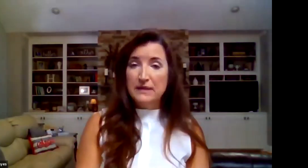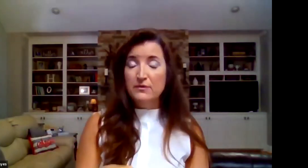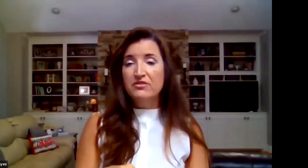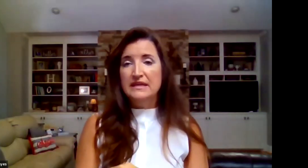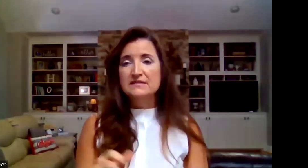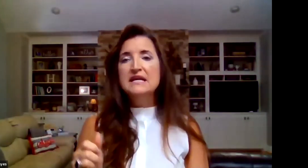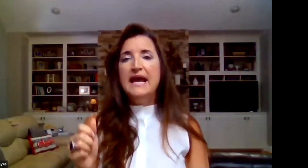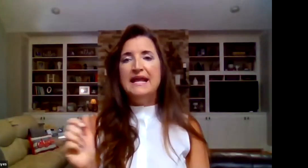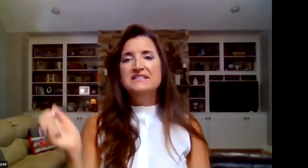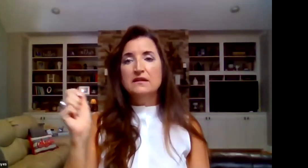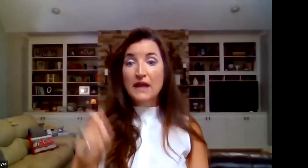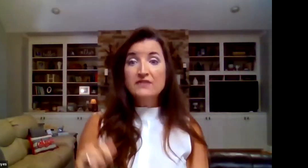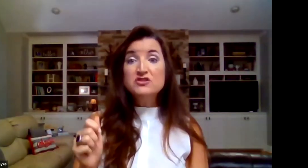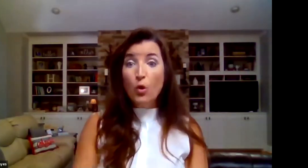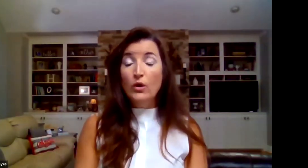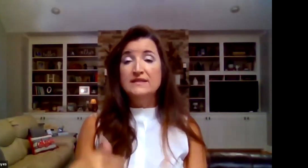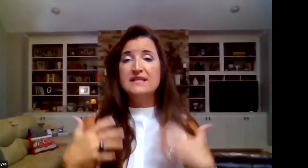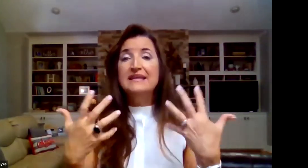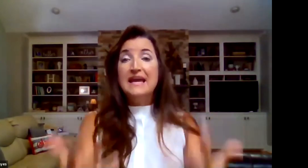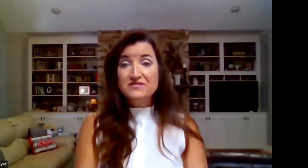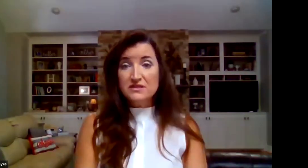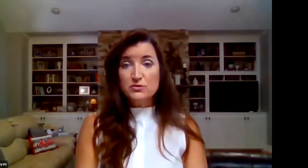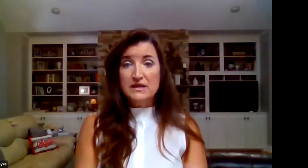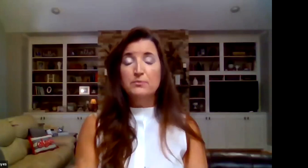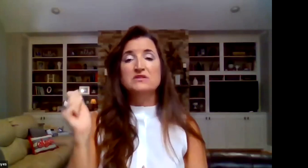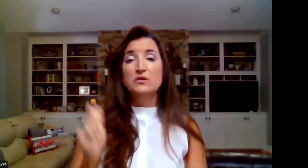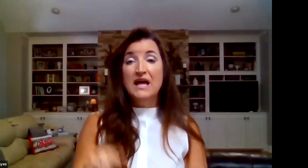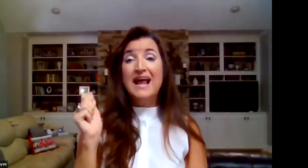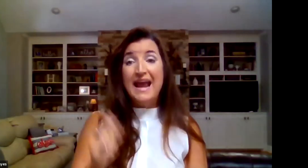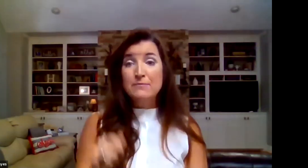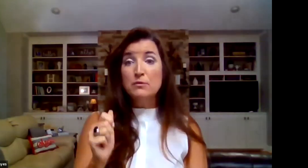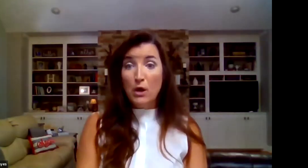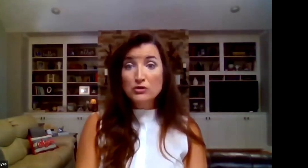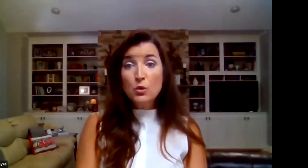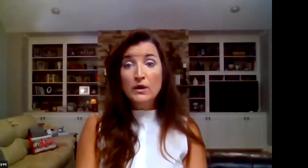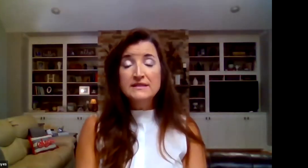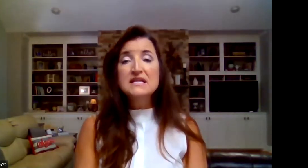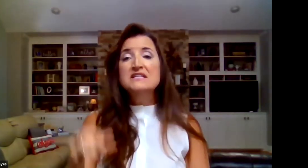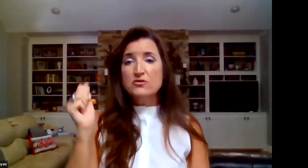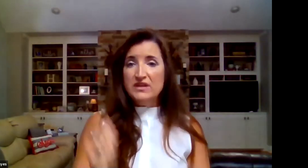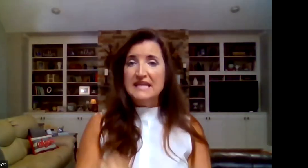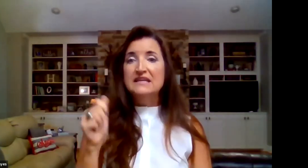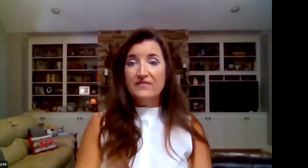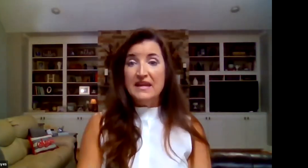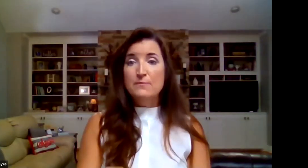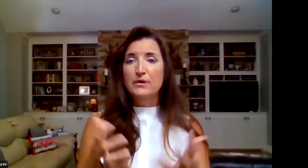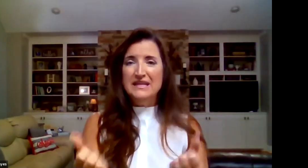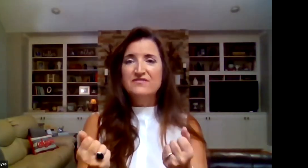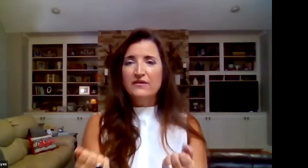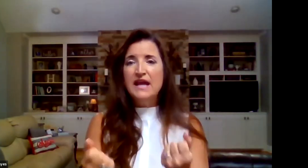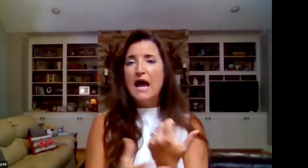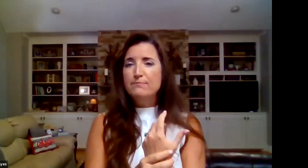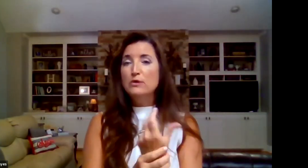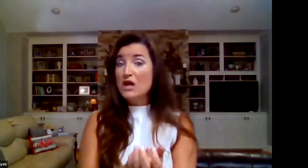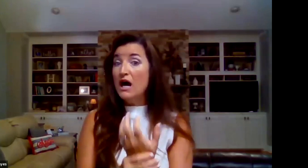get him to play with things. And I did a lot of toys that gave sensory input. So a lot of hammer ball toys so that he could get that input.